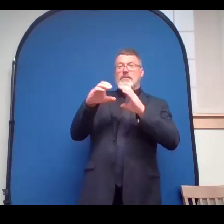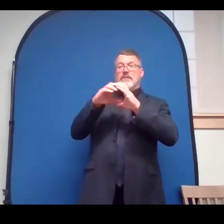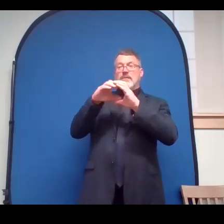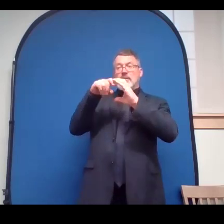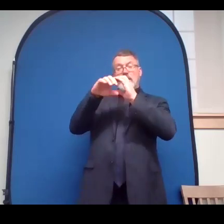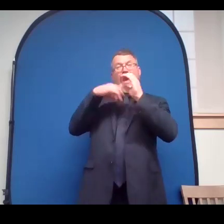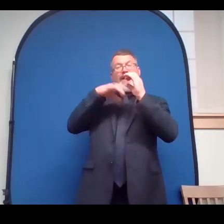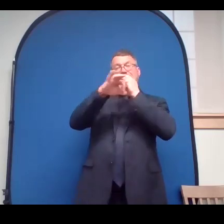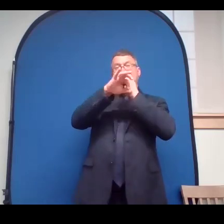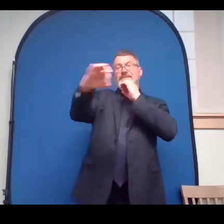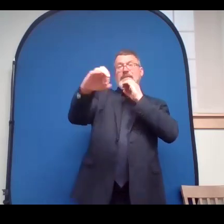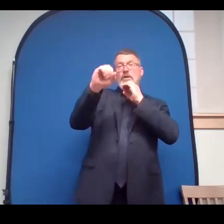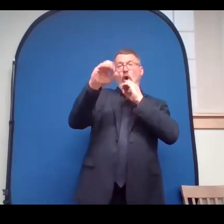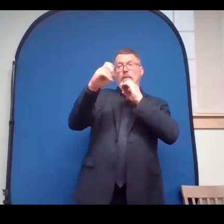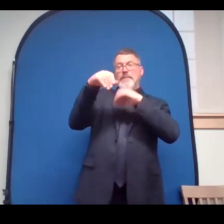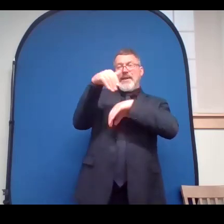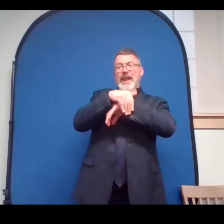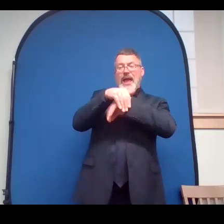scope. And